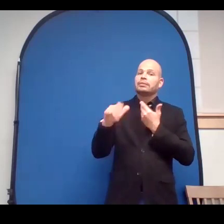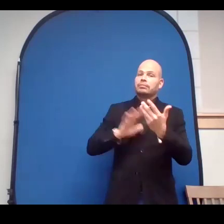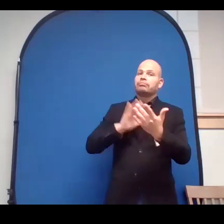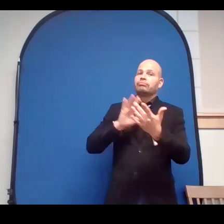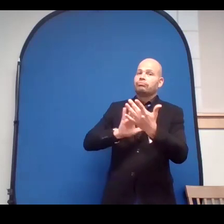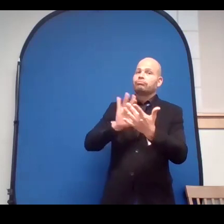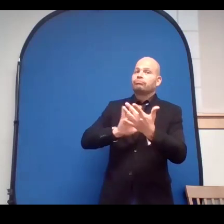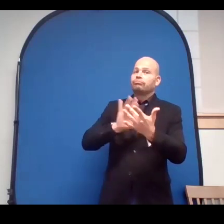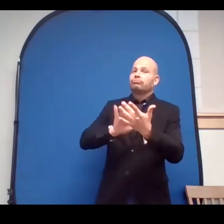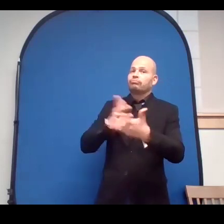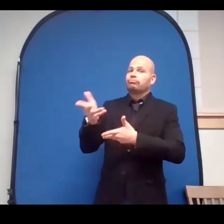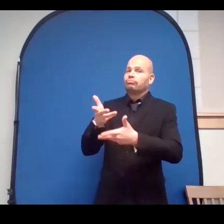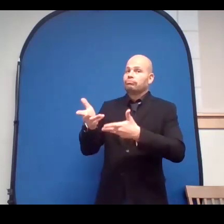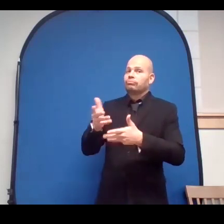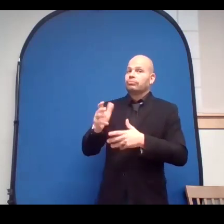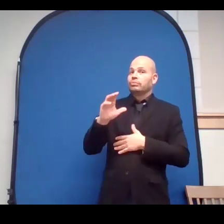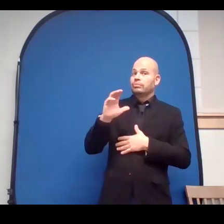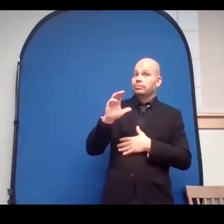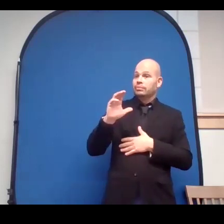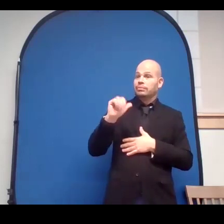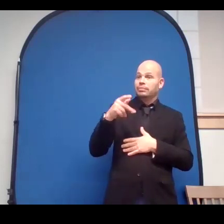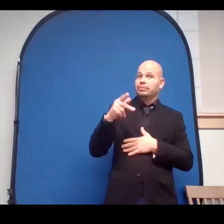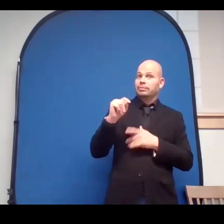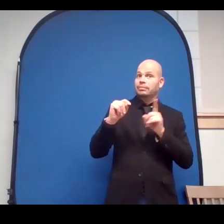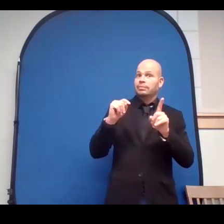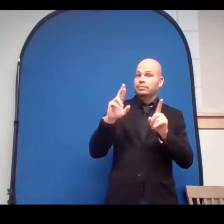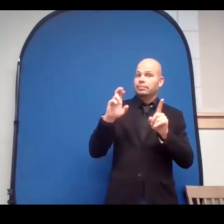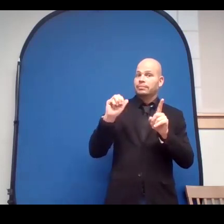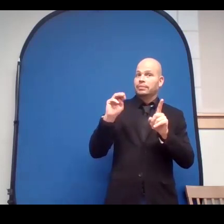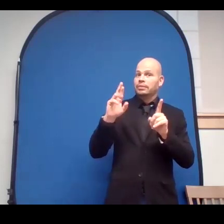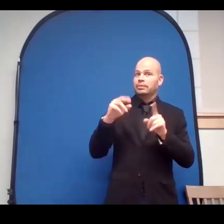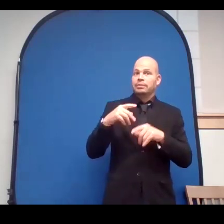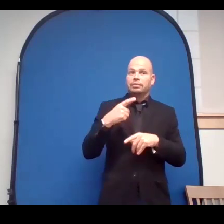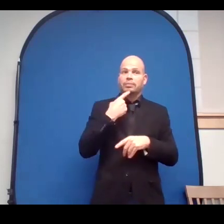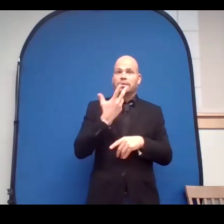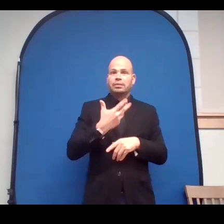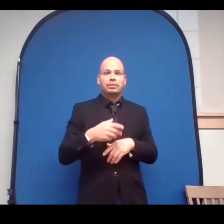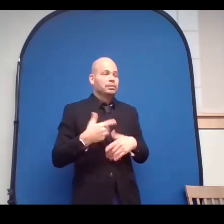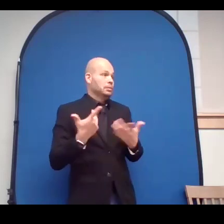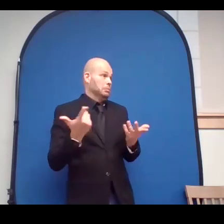did Captain Reamer tell you? I believe that just that he didn't come to drill that weekend.